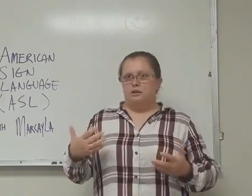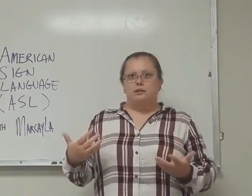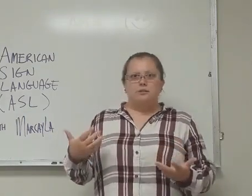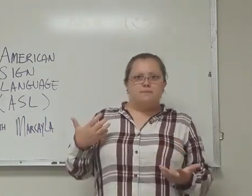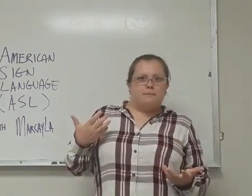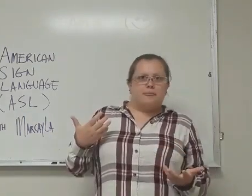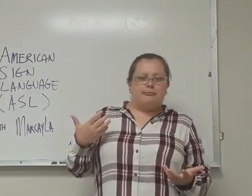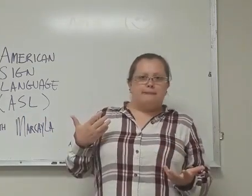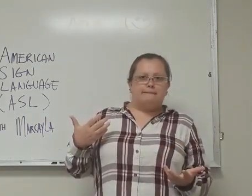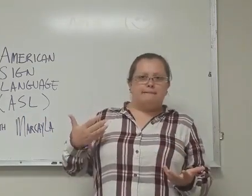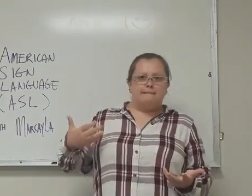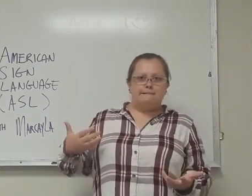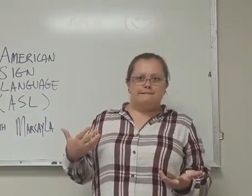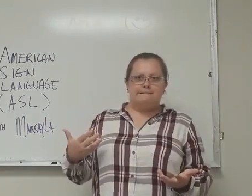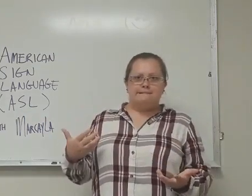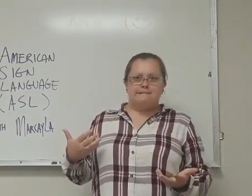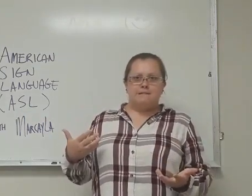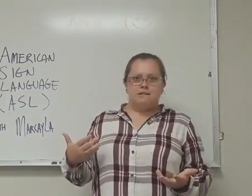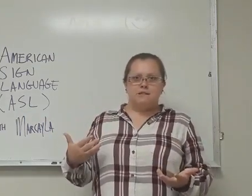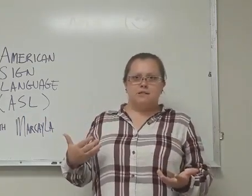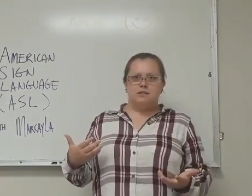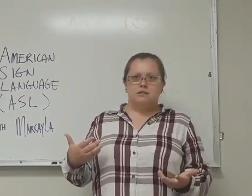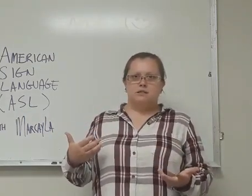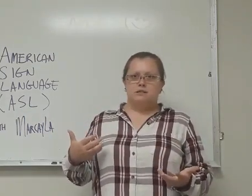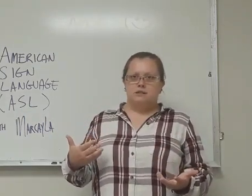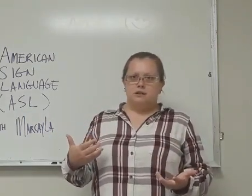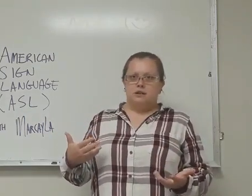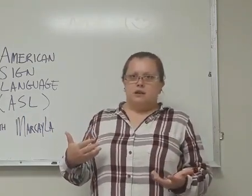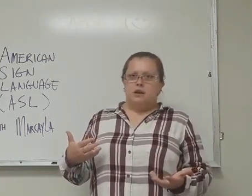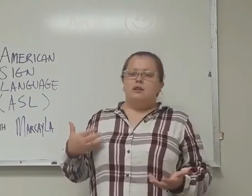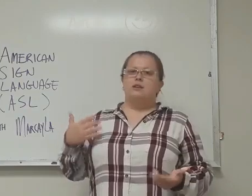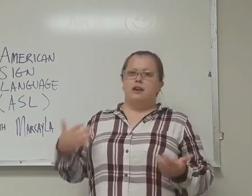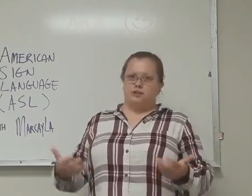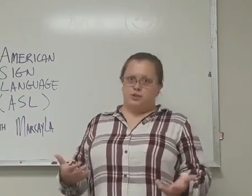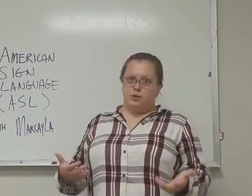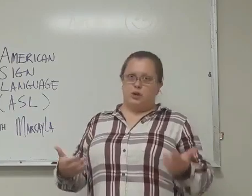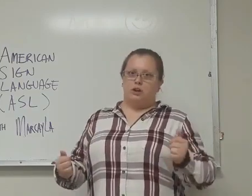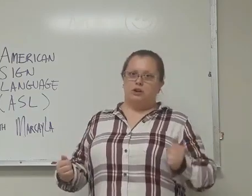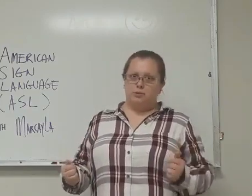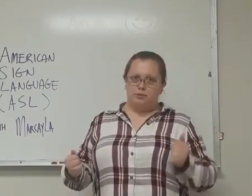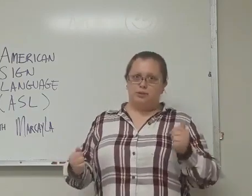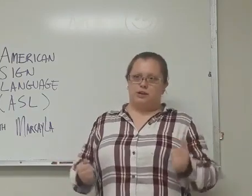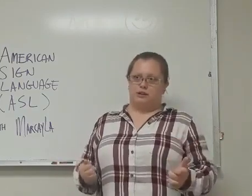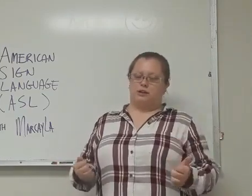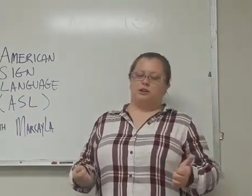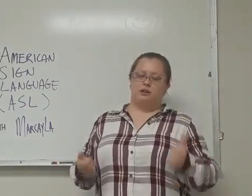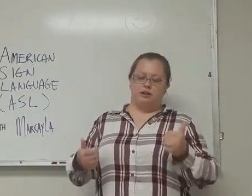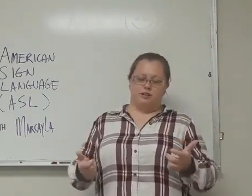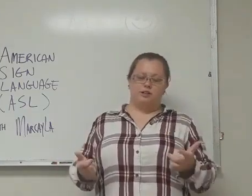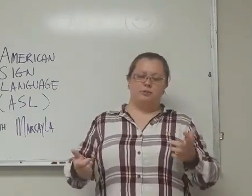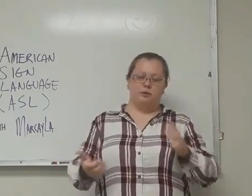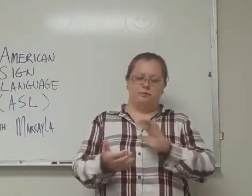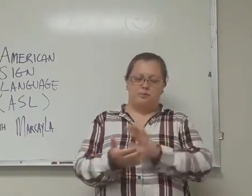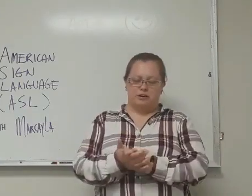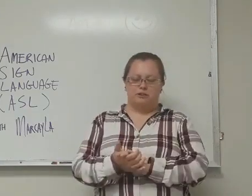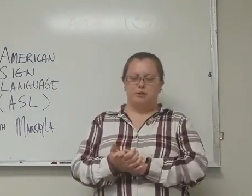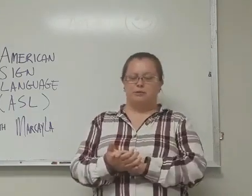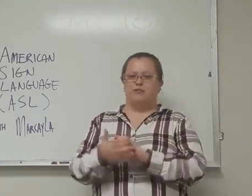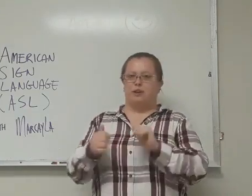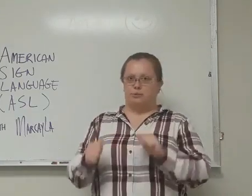a matter of being precise with your hand movements? Yes, you are going to be precise. It is going to be a matter of being very